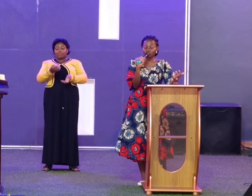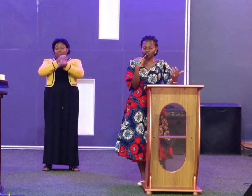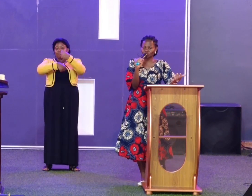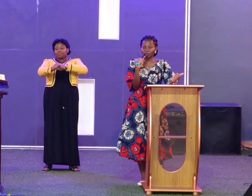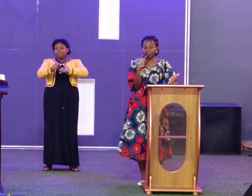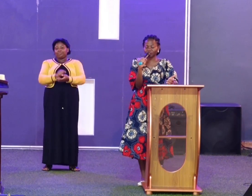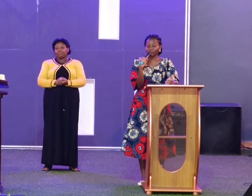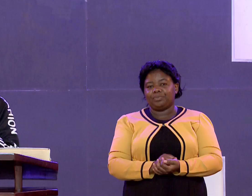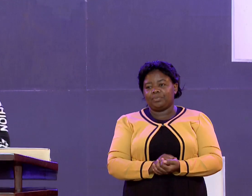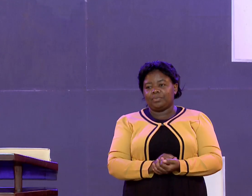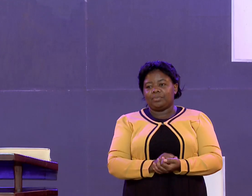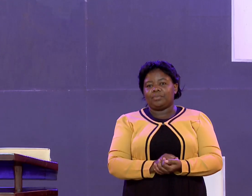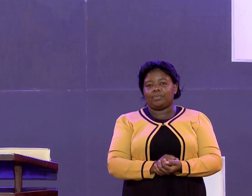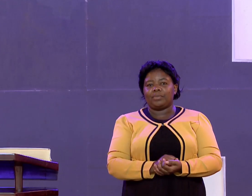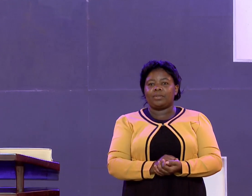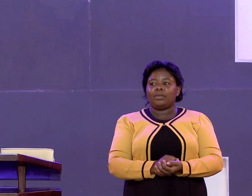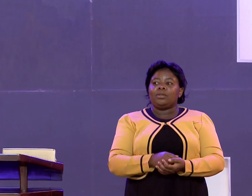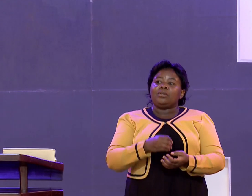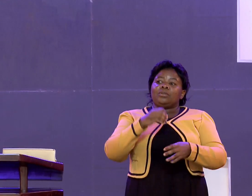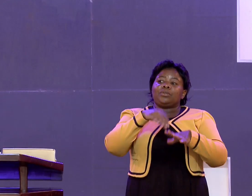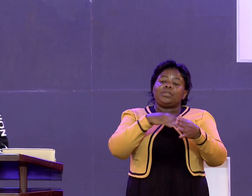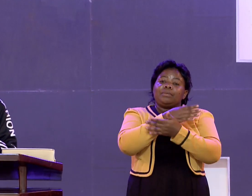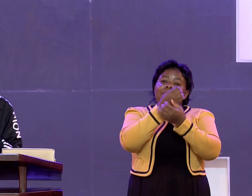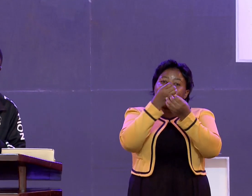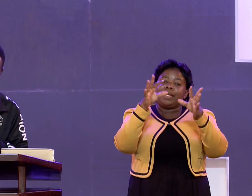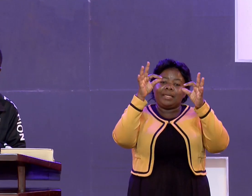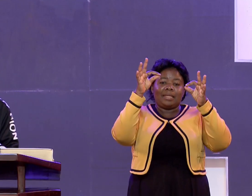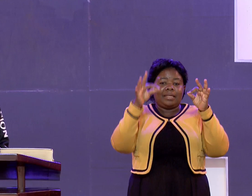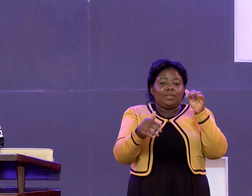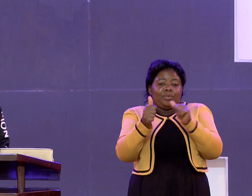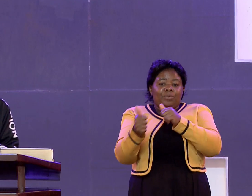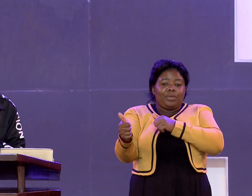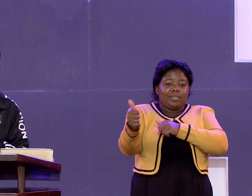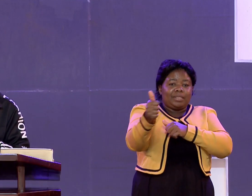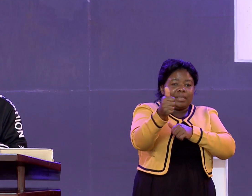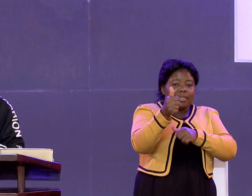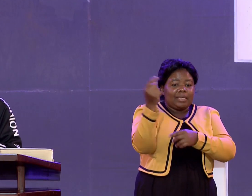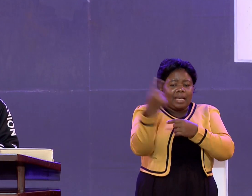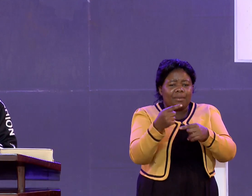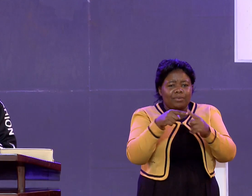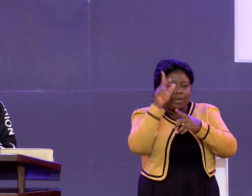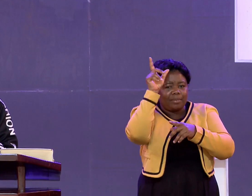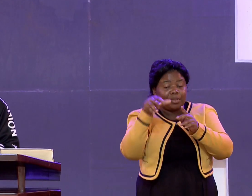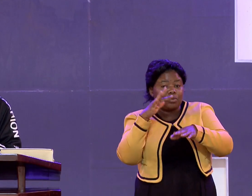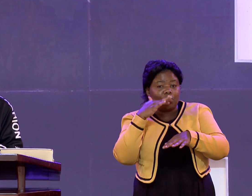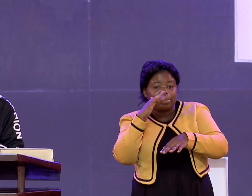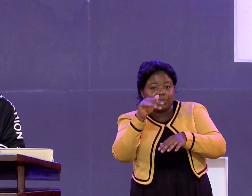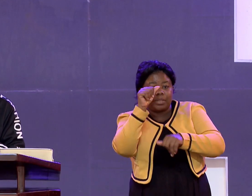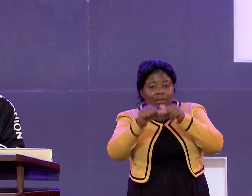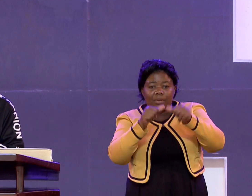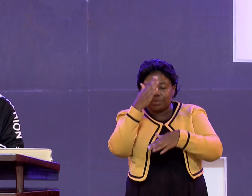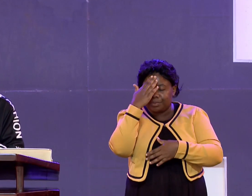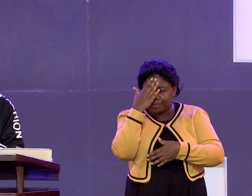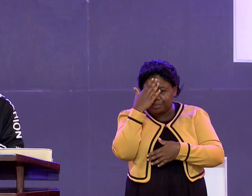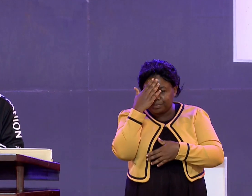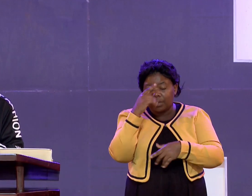kifulume ebweru kye tulaba. So among the many things that come to someone when you talk about humility. Kakati mu bintu ebingi ebijja eri omuntu obanga oyogedde ku bwetowaze.